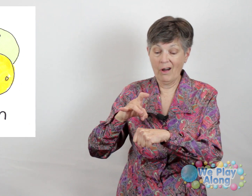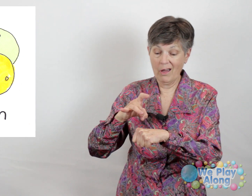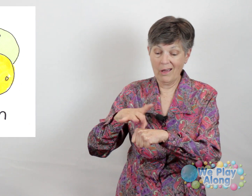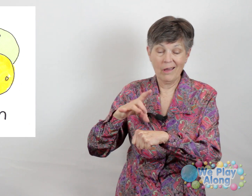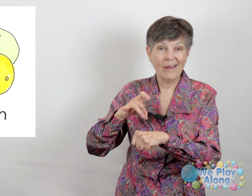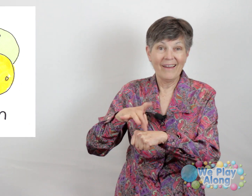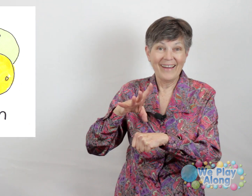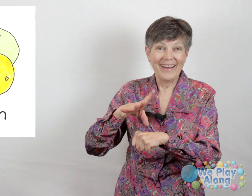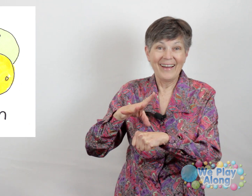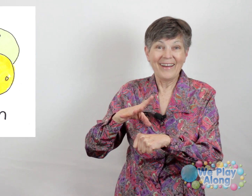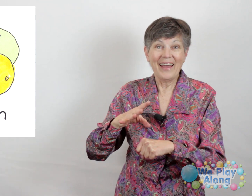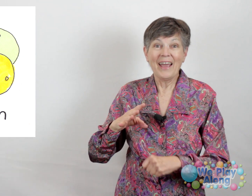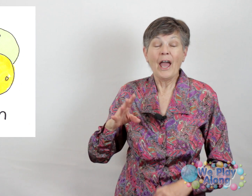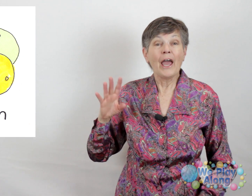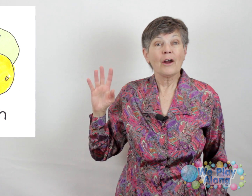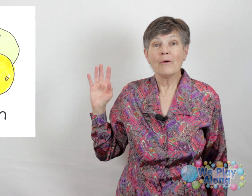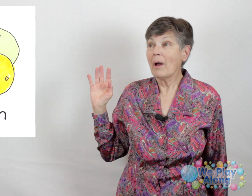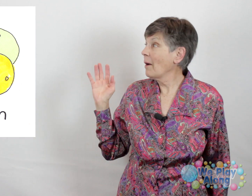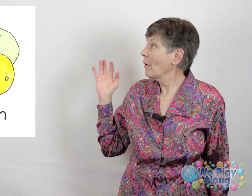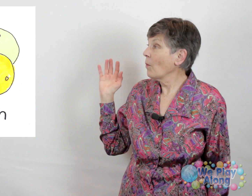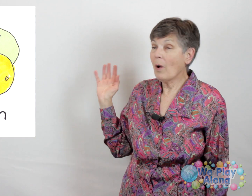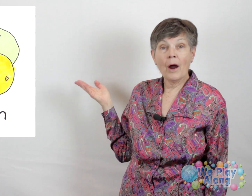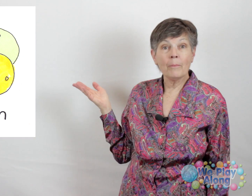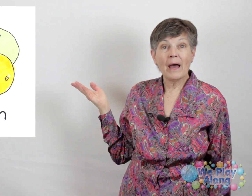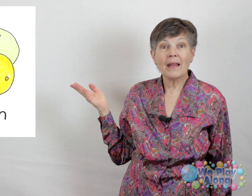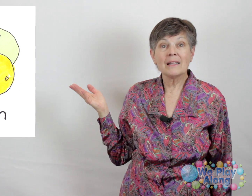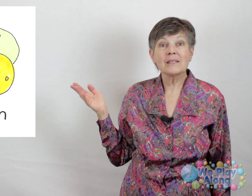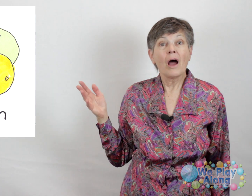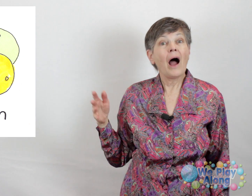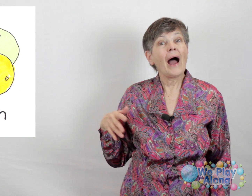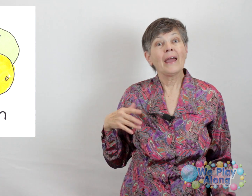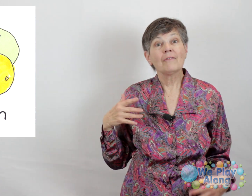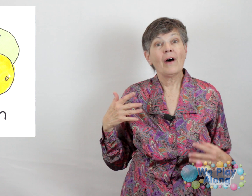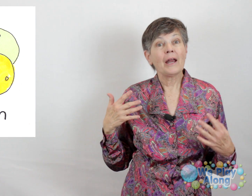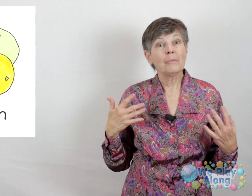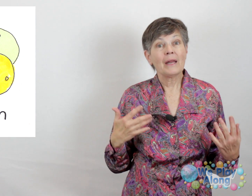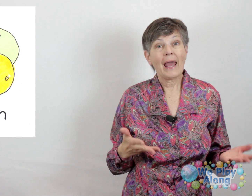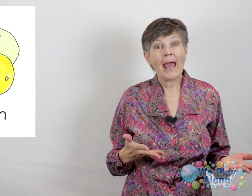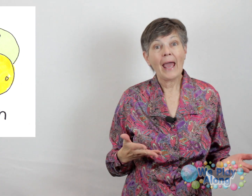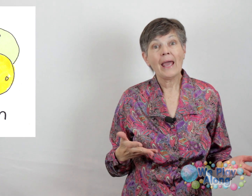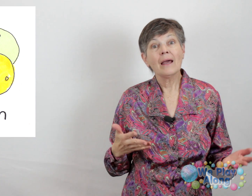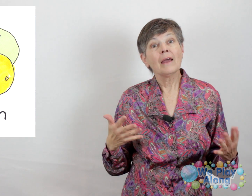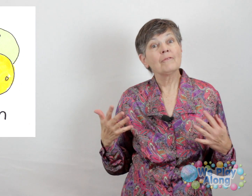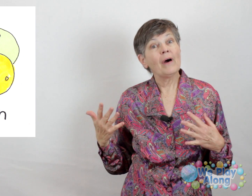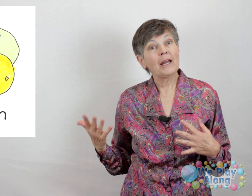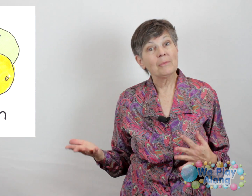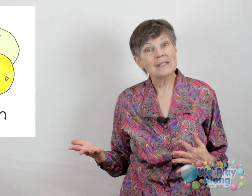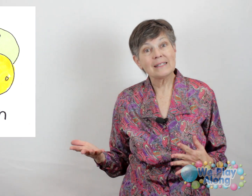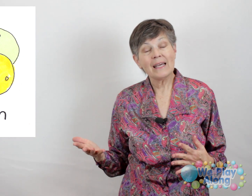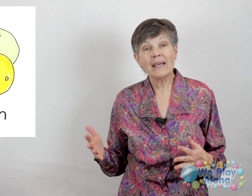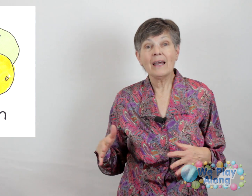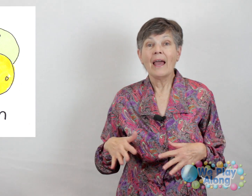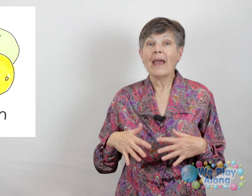thunk. Okay, and our melons, high in vitamin A and vitamin C